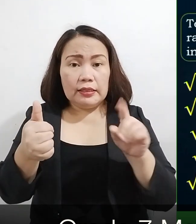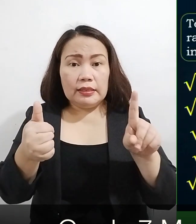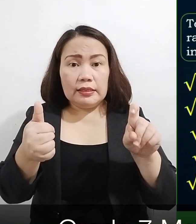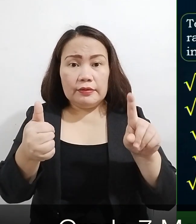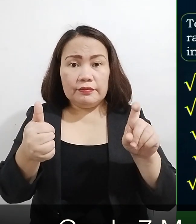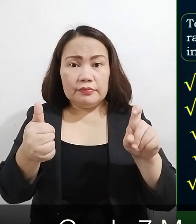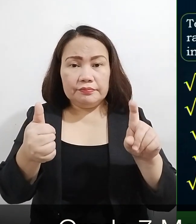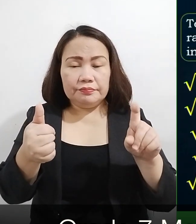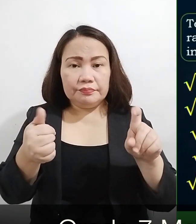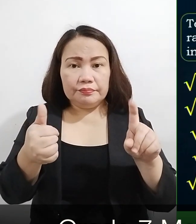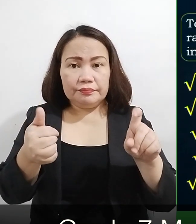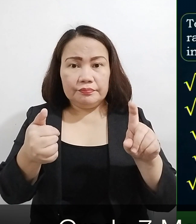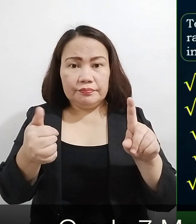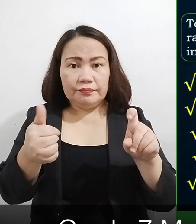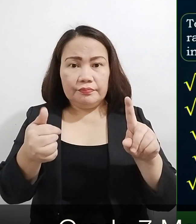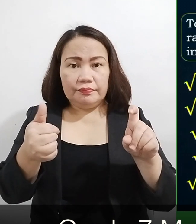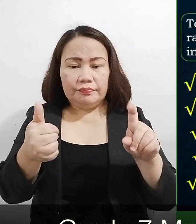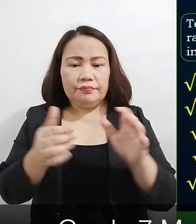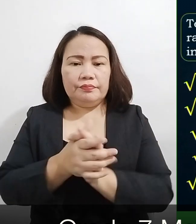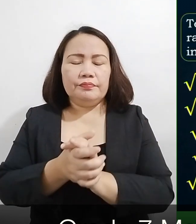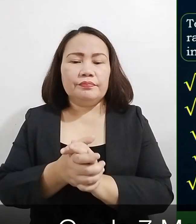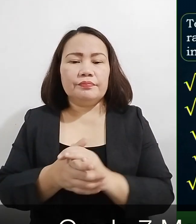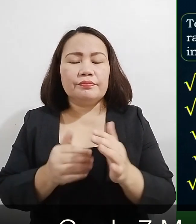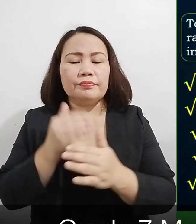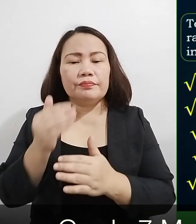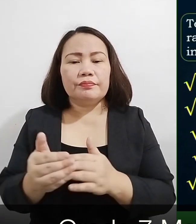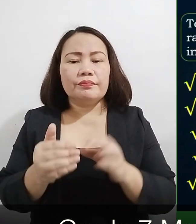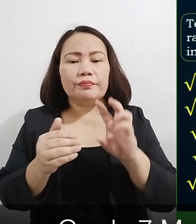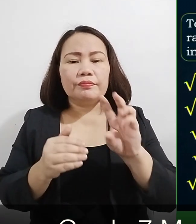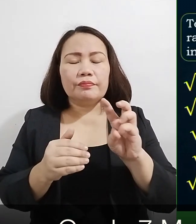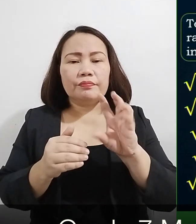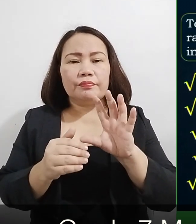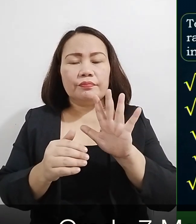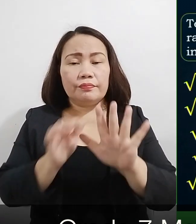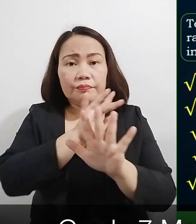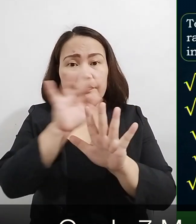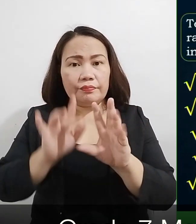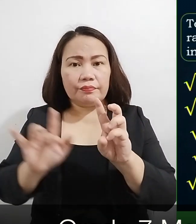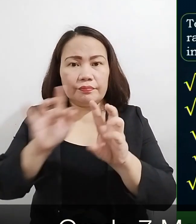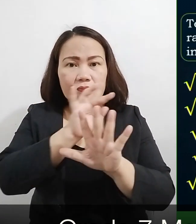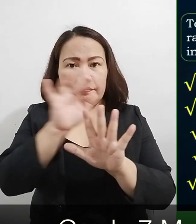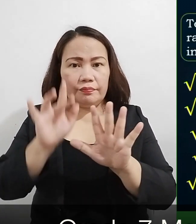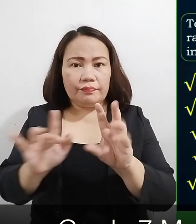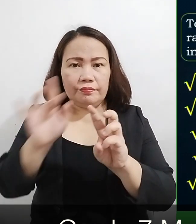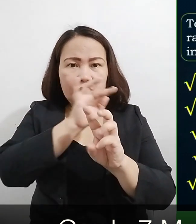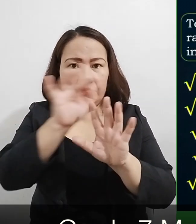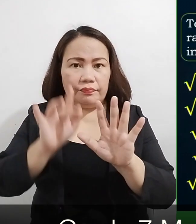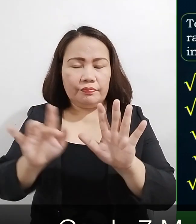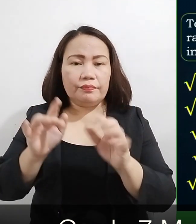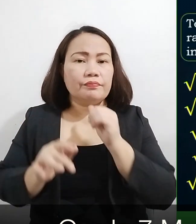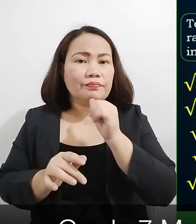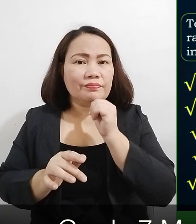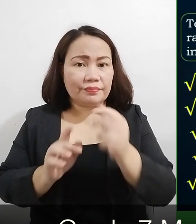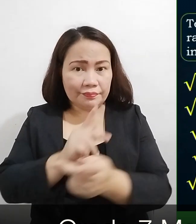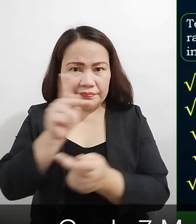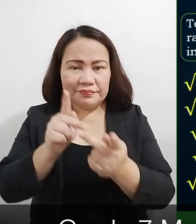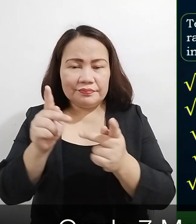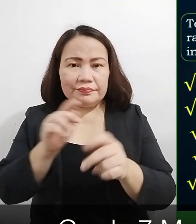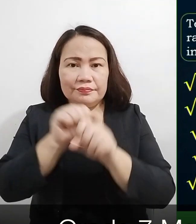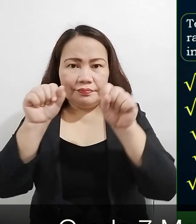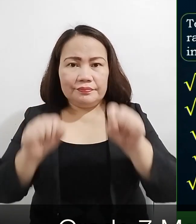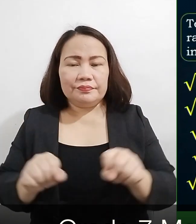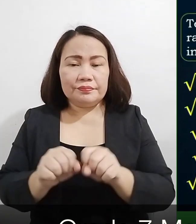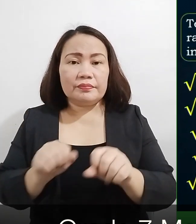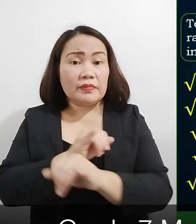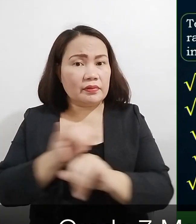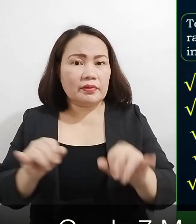100 is 10. 121 is 11. Next, square root of 65 rather. So, this is